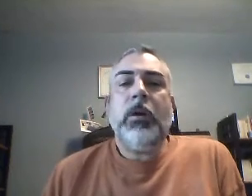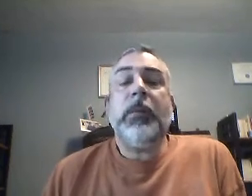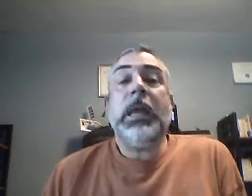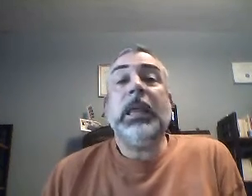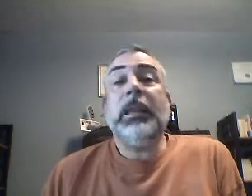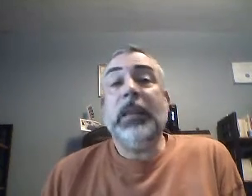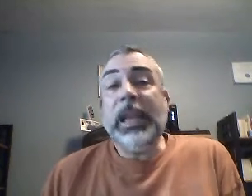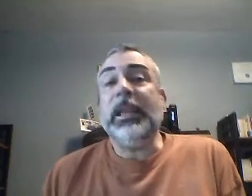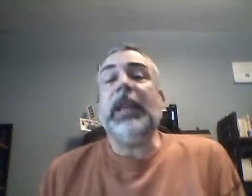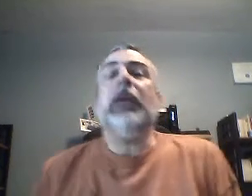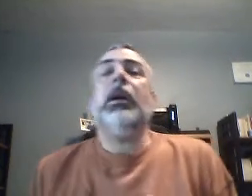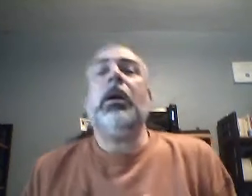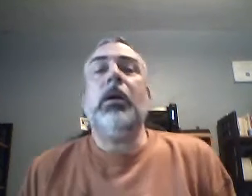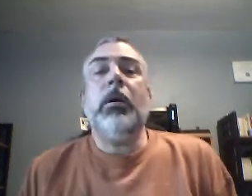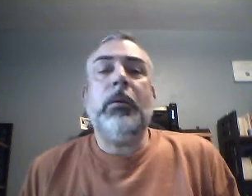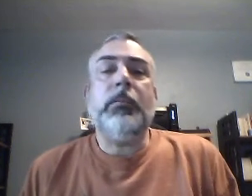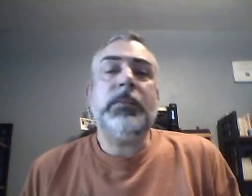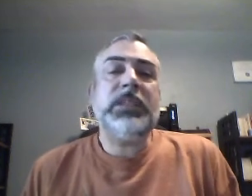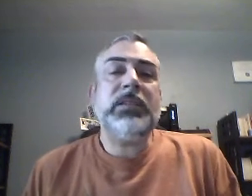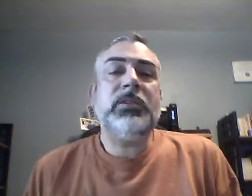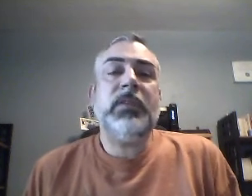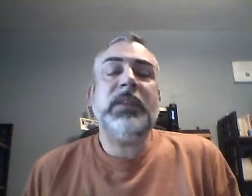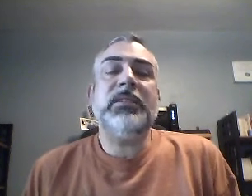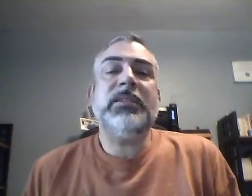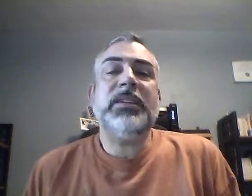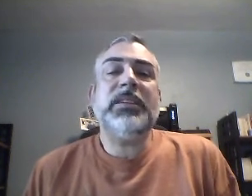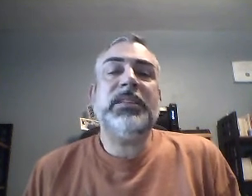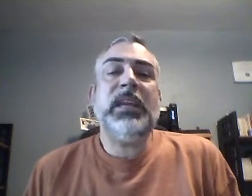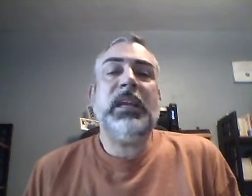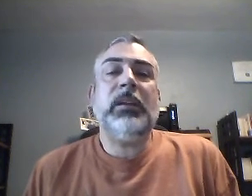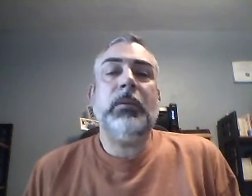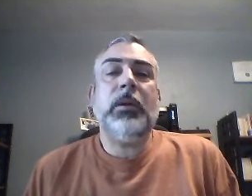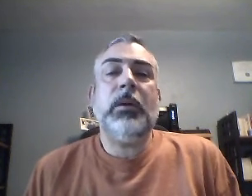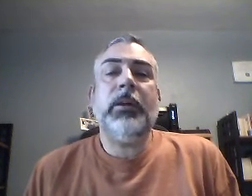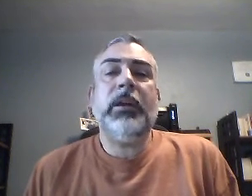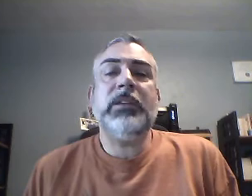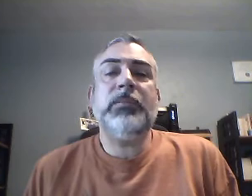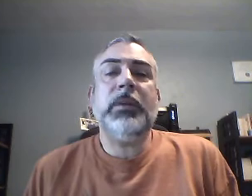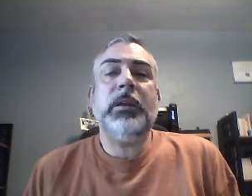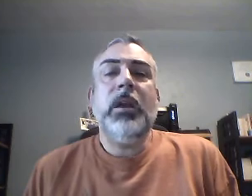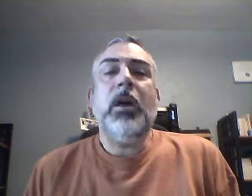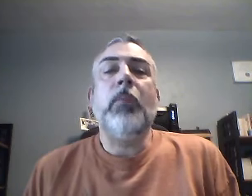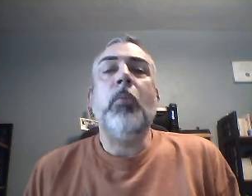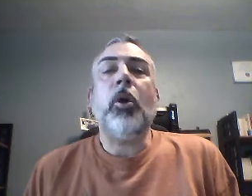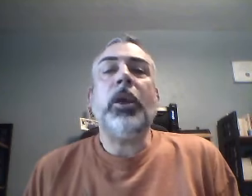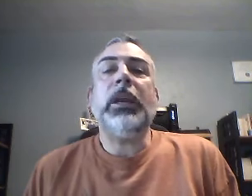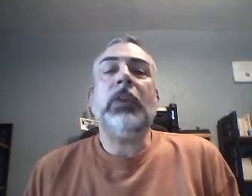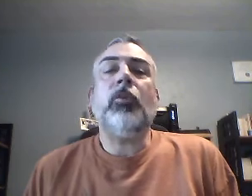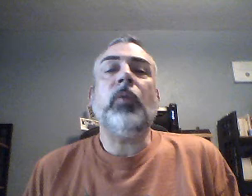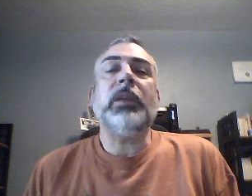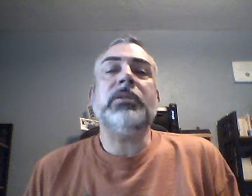However, lately, since 2016, there has been a marked increase